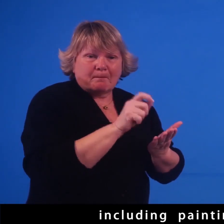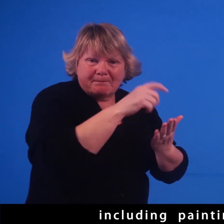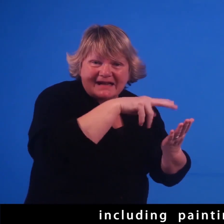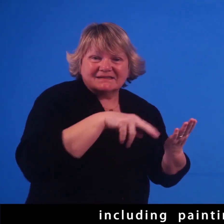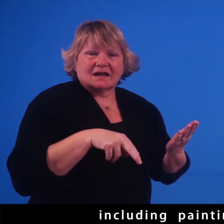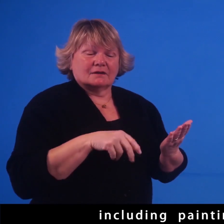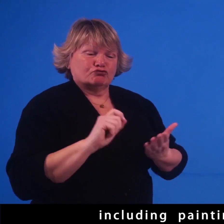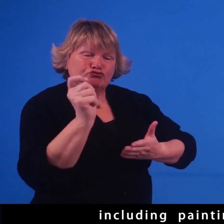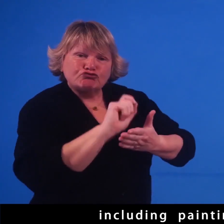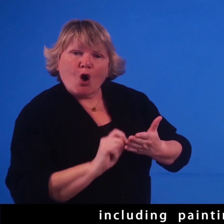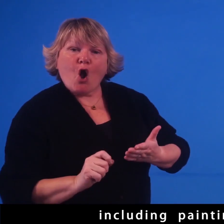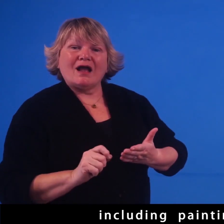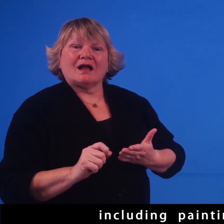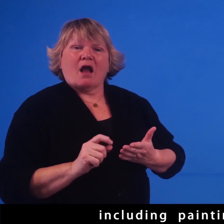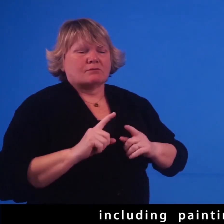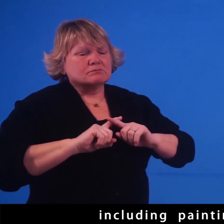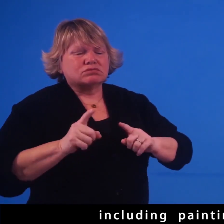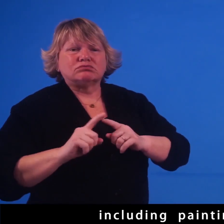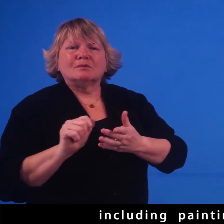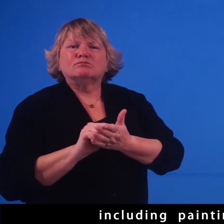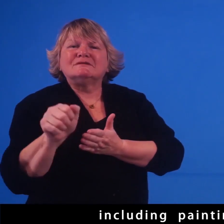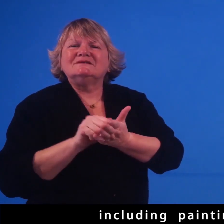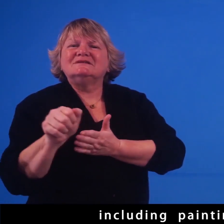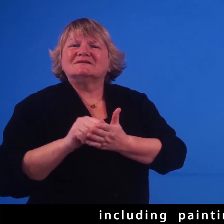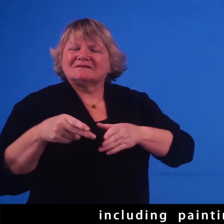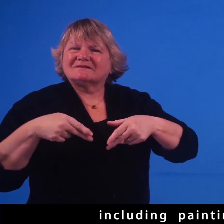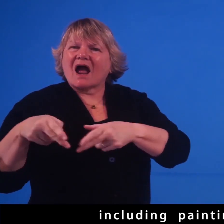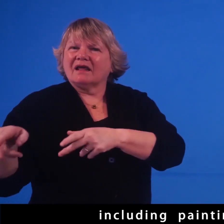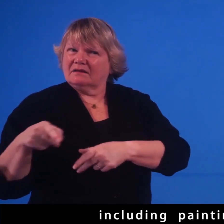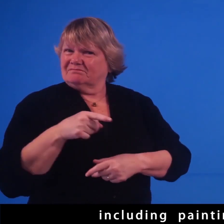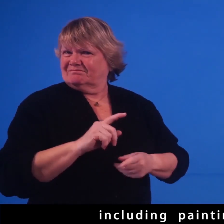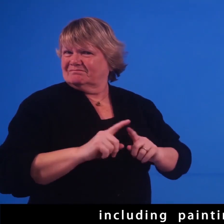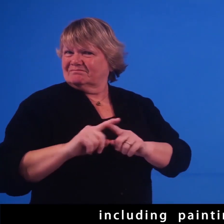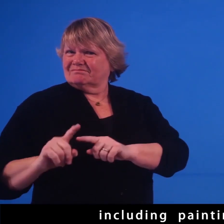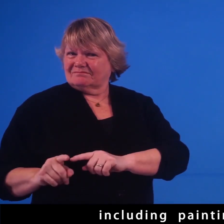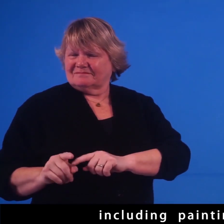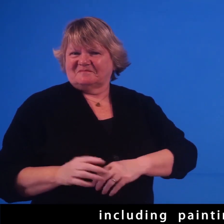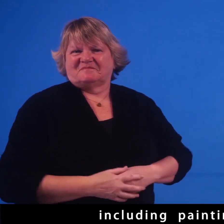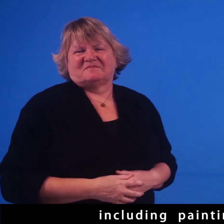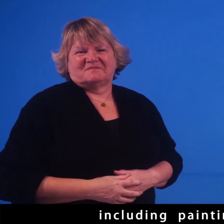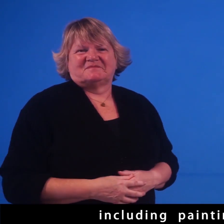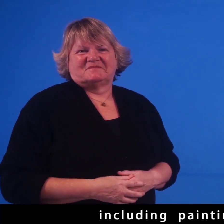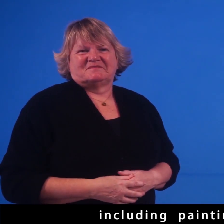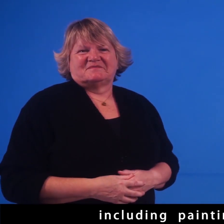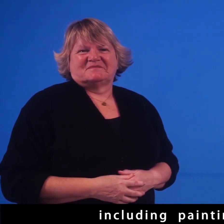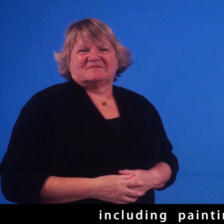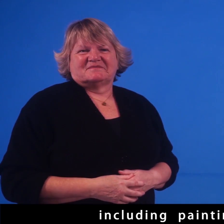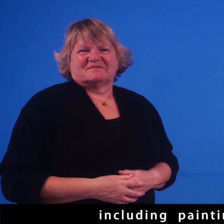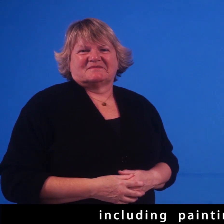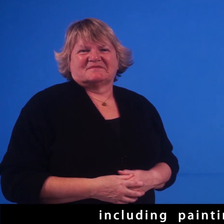including paintings, drawings, and various printmaking techniques.